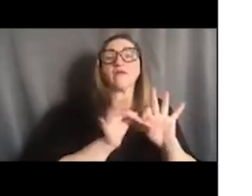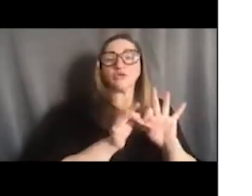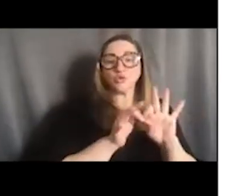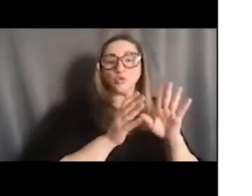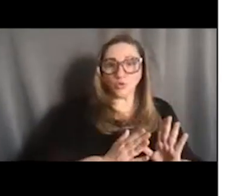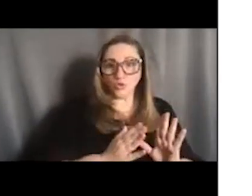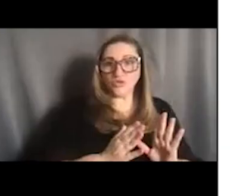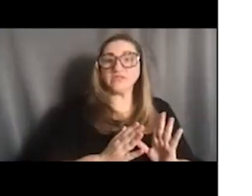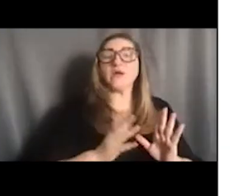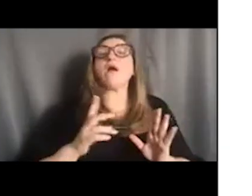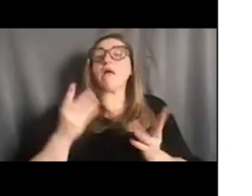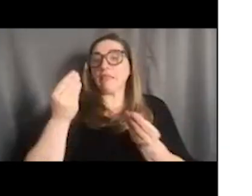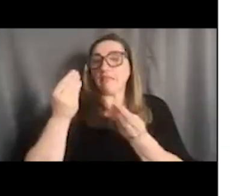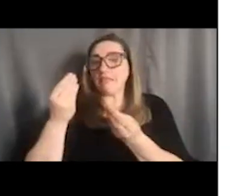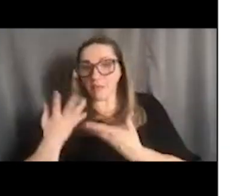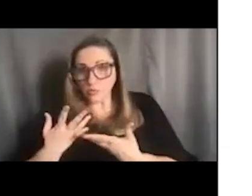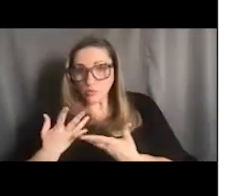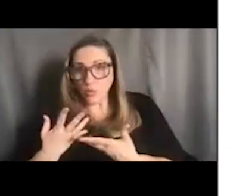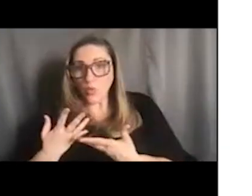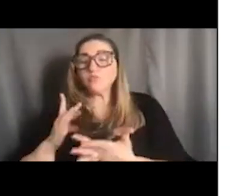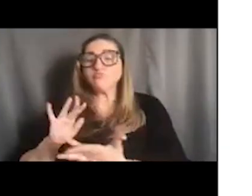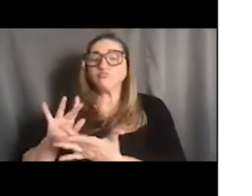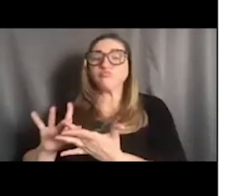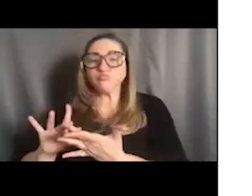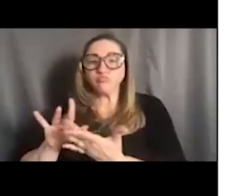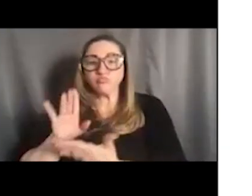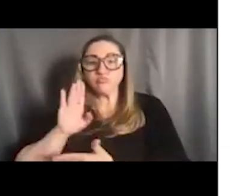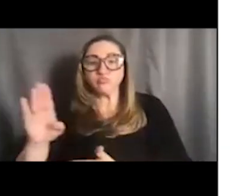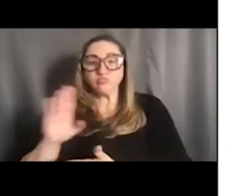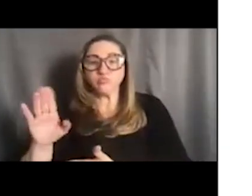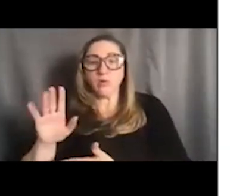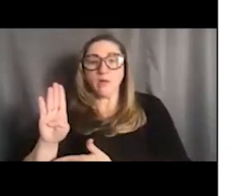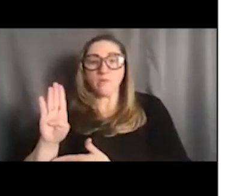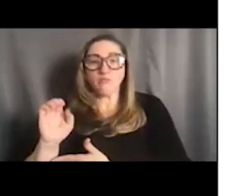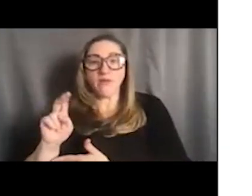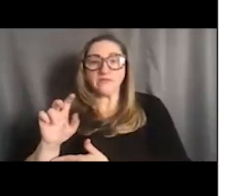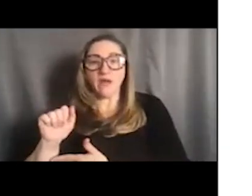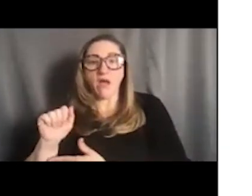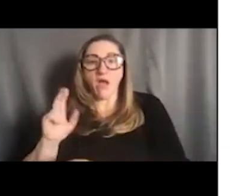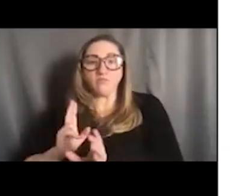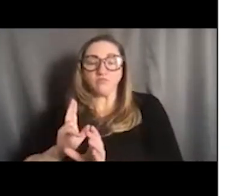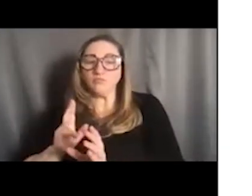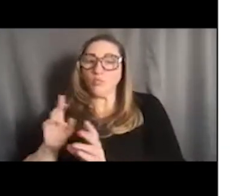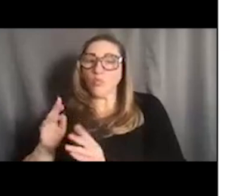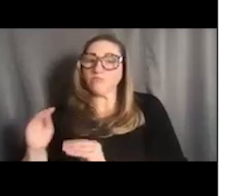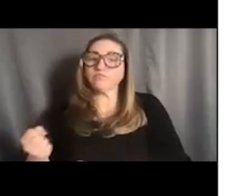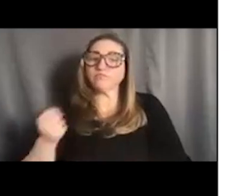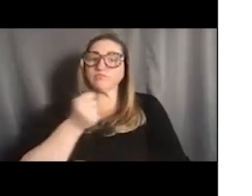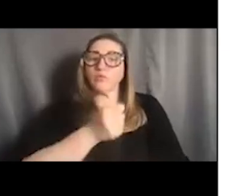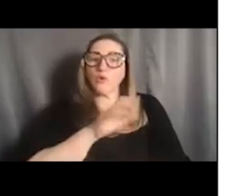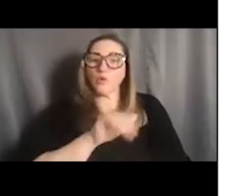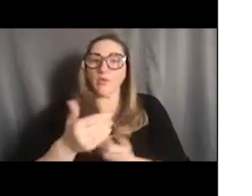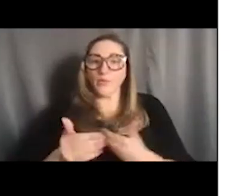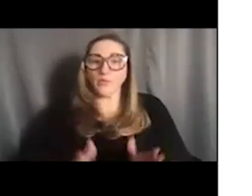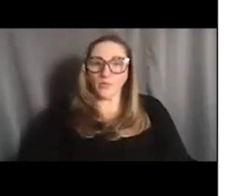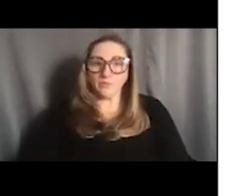them. And then after that, finally, we'll be unveiling the 2025 Our New York City Dance Campaign and going over